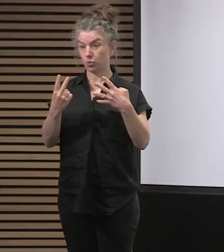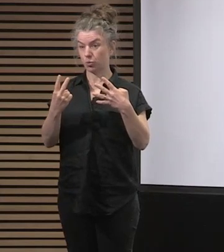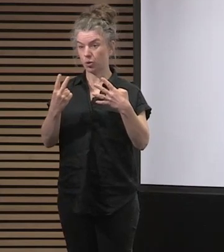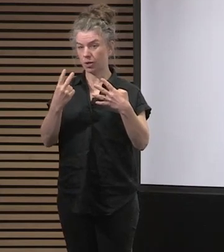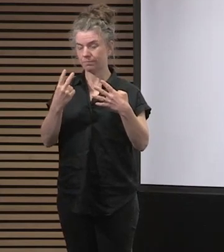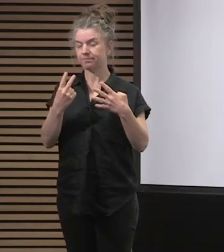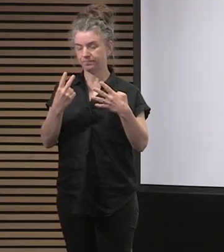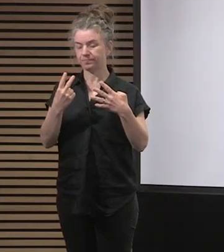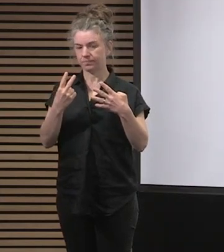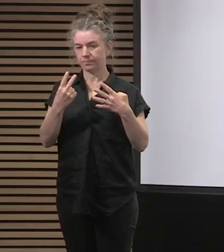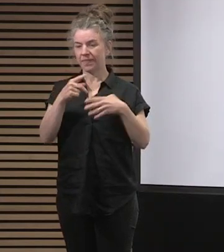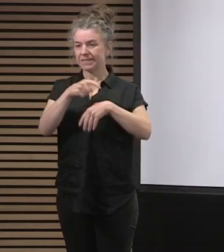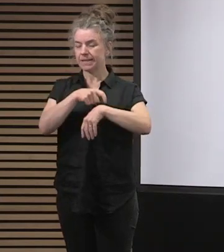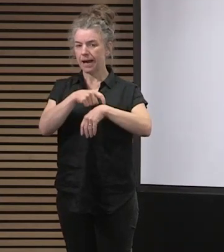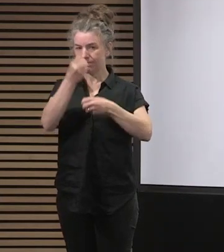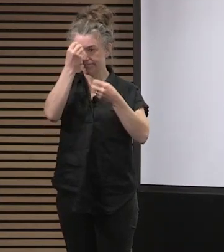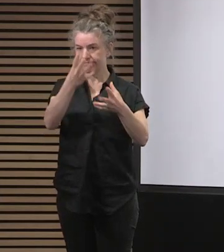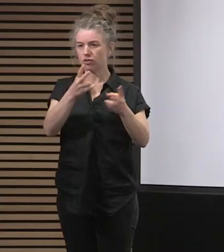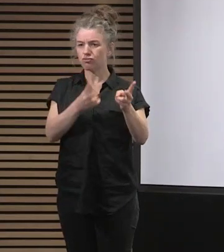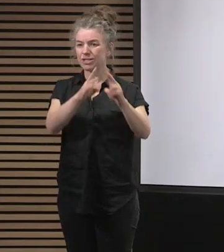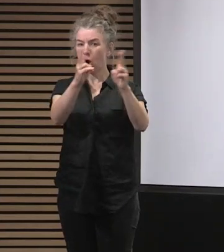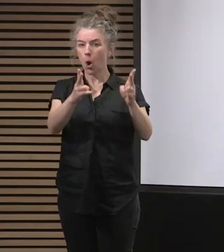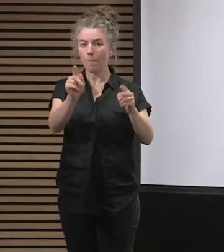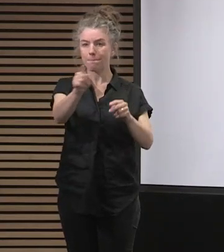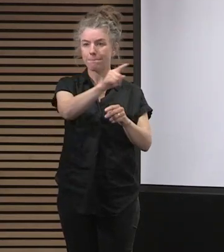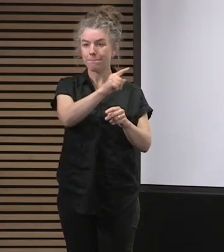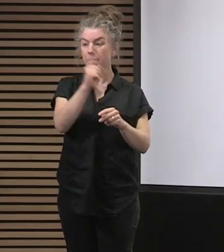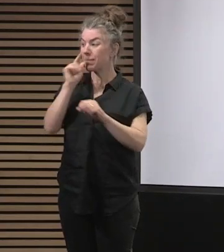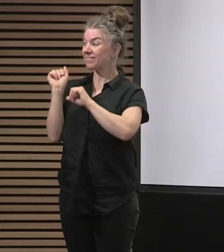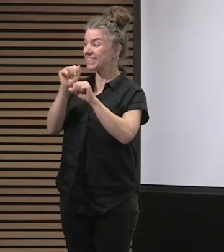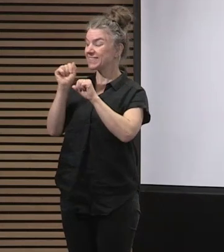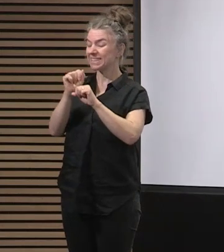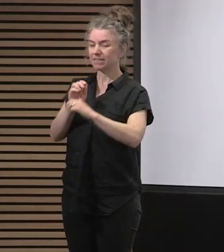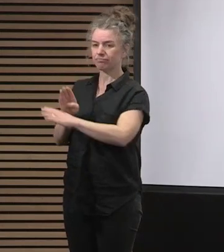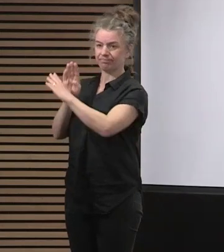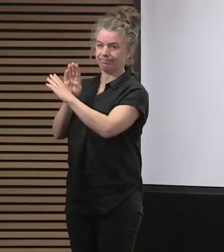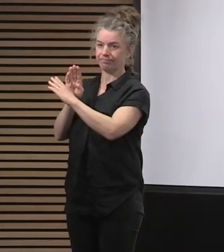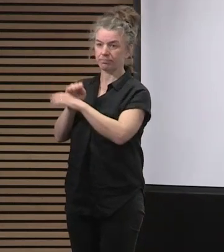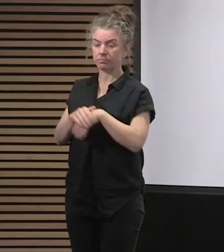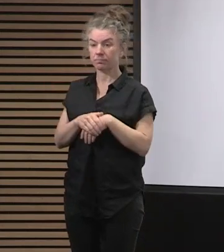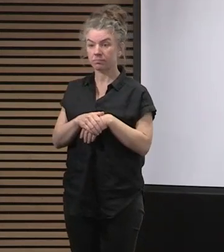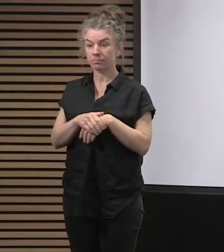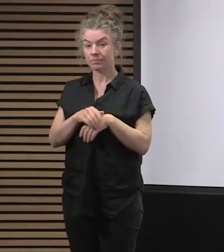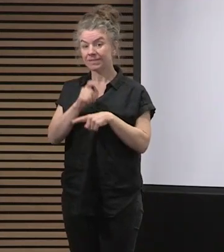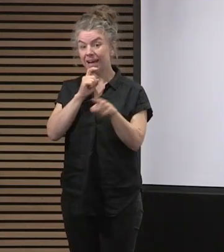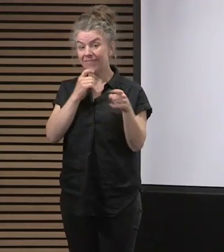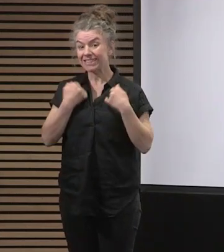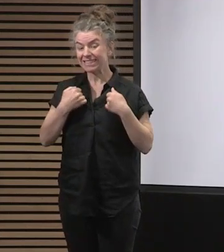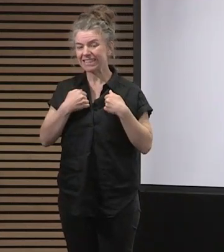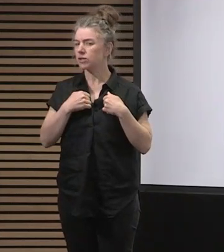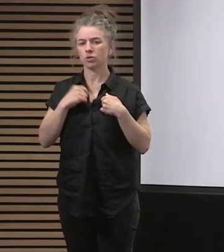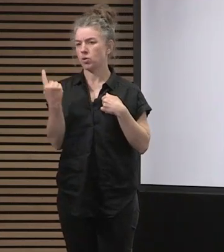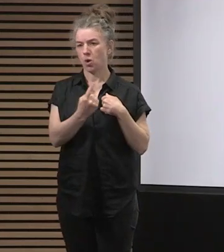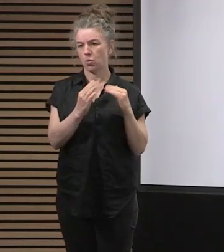residential care settings to stop visitors so that we could, and to ensure that staff knew that if they were symptomatic not to come to